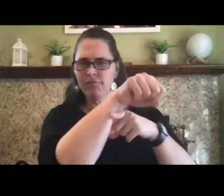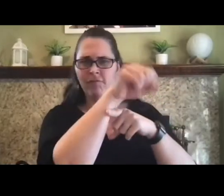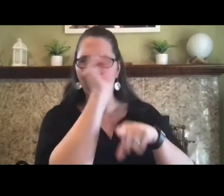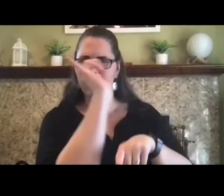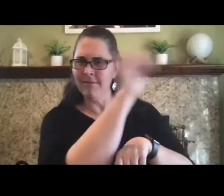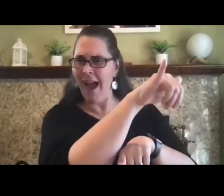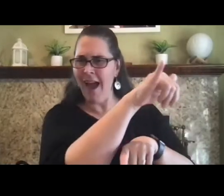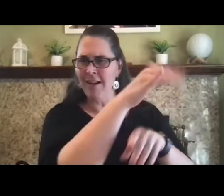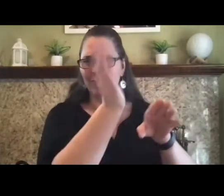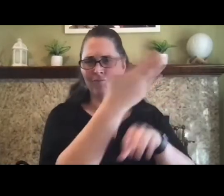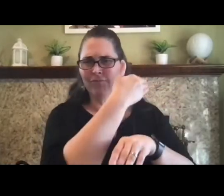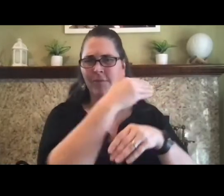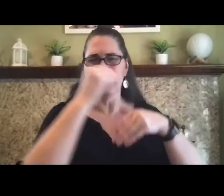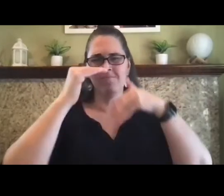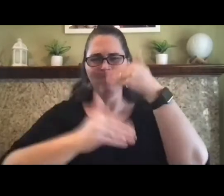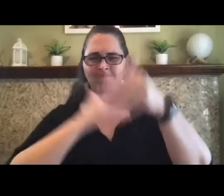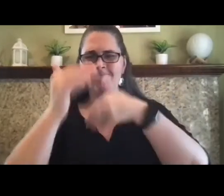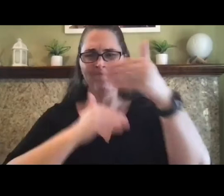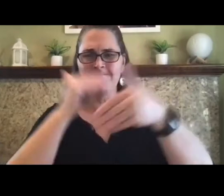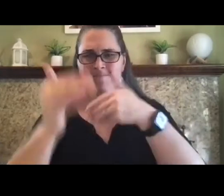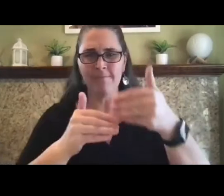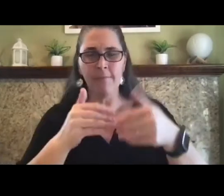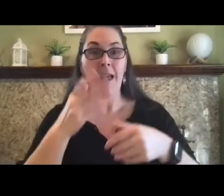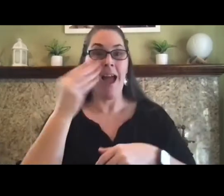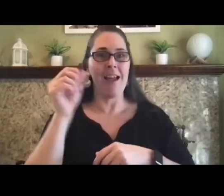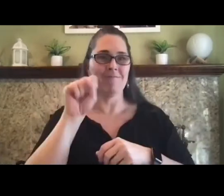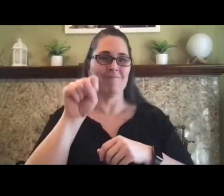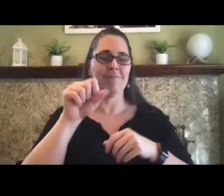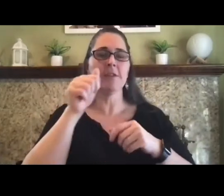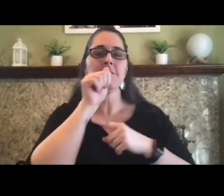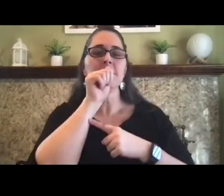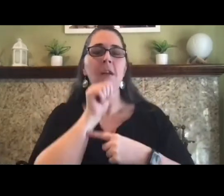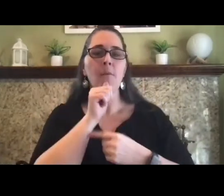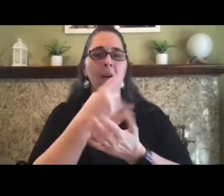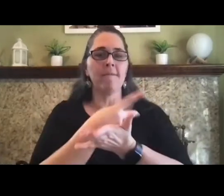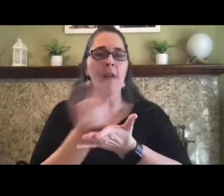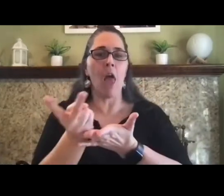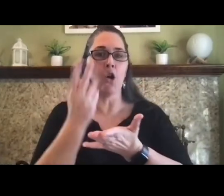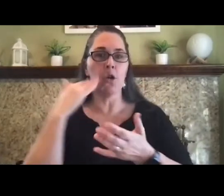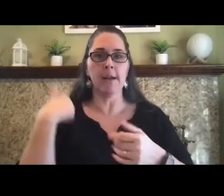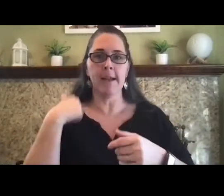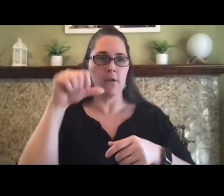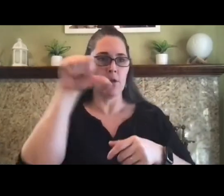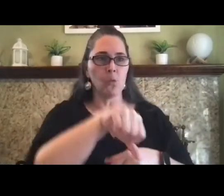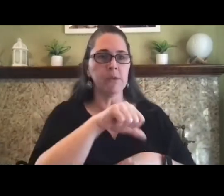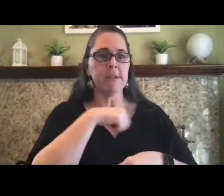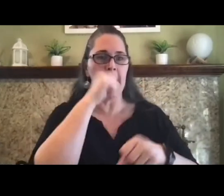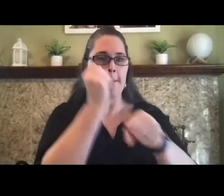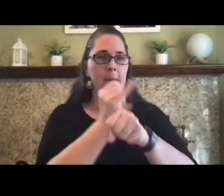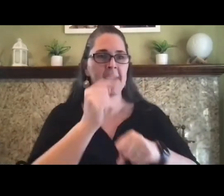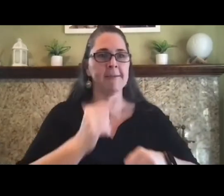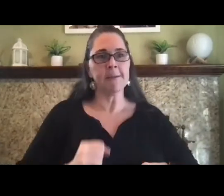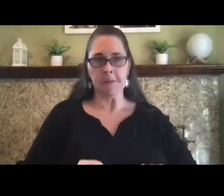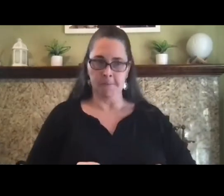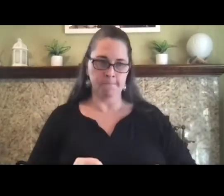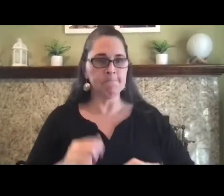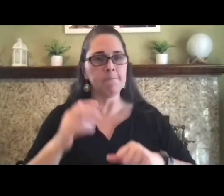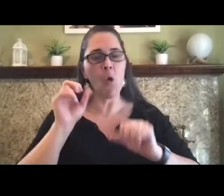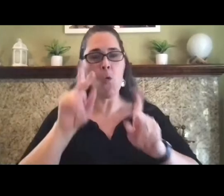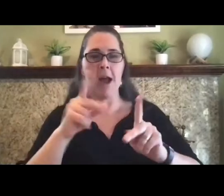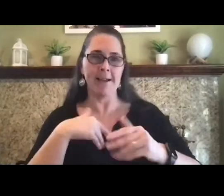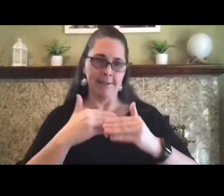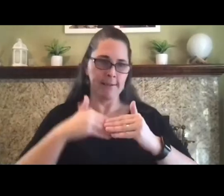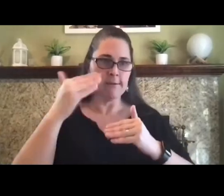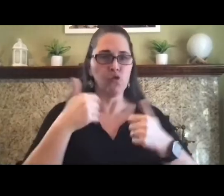overcoming a level and moving on to the next one. You are building your skills as you go through this process, which includes problem solving,